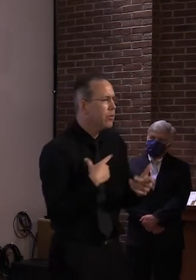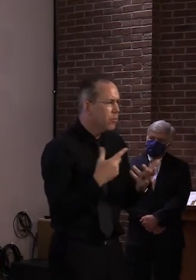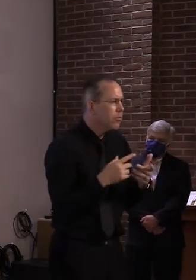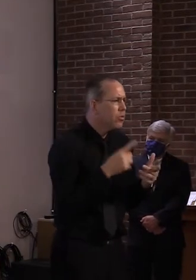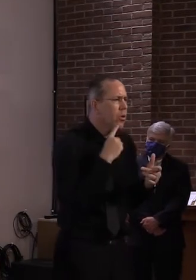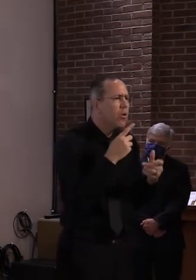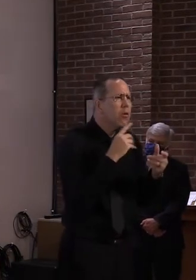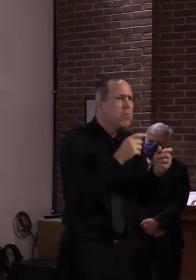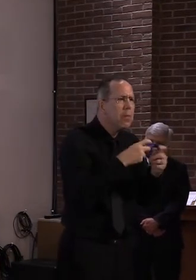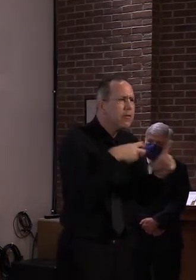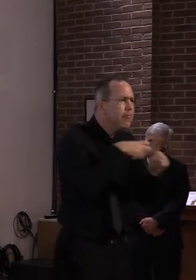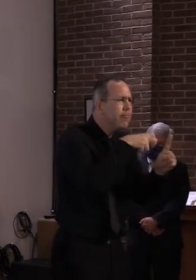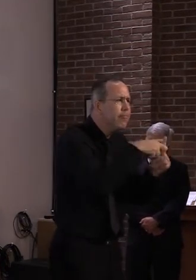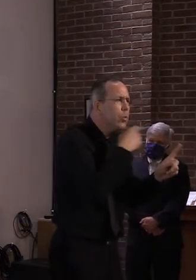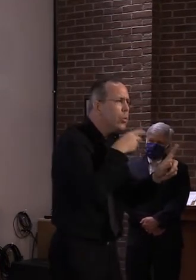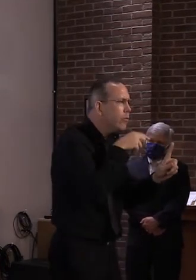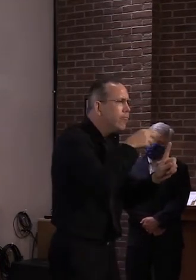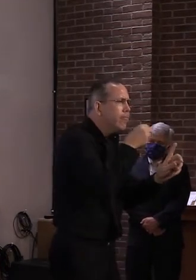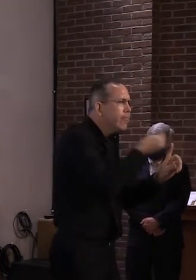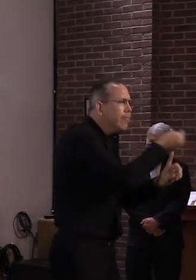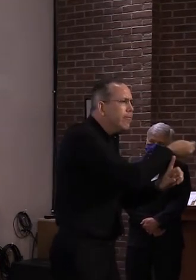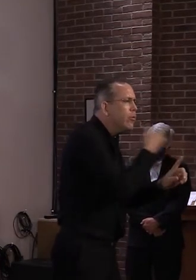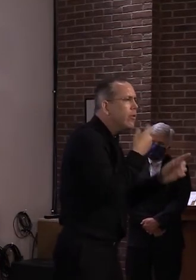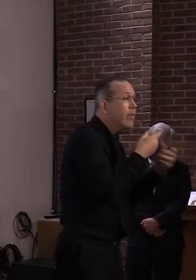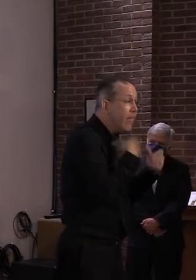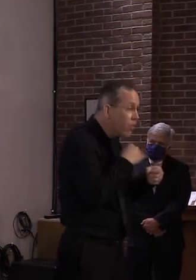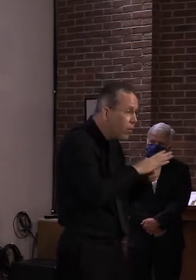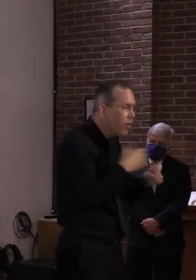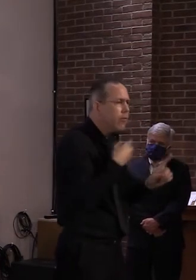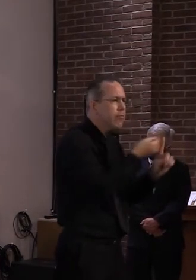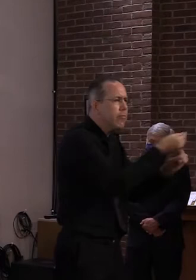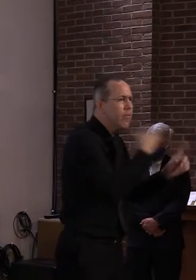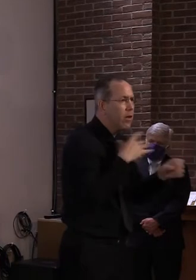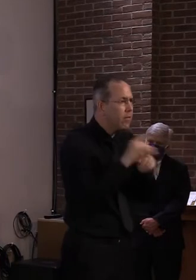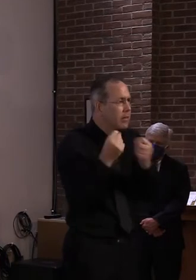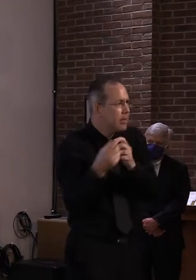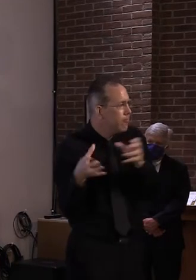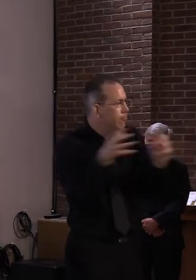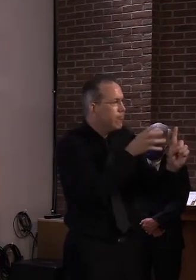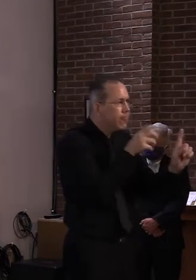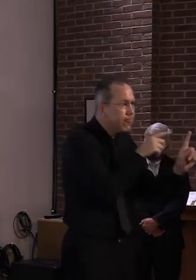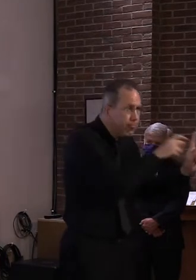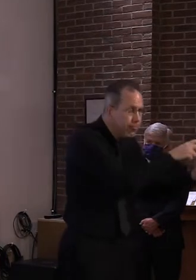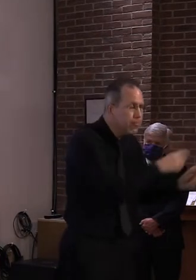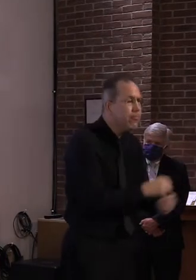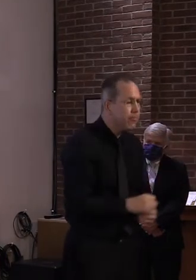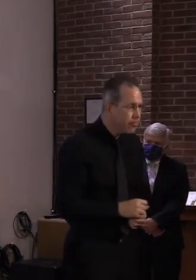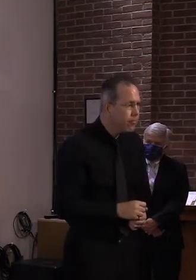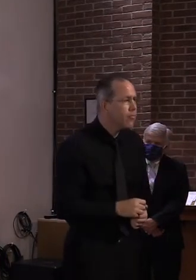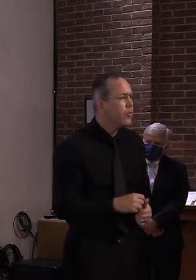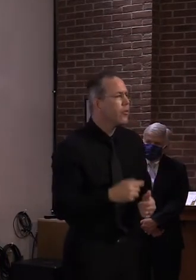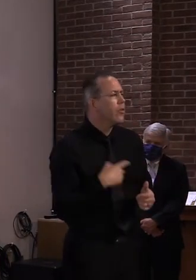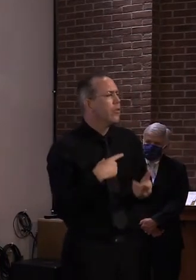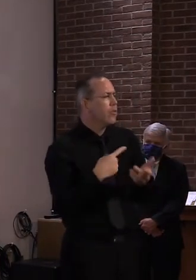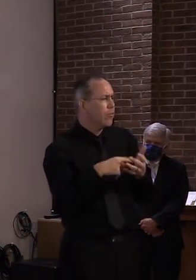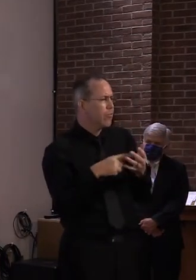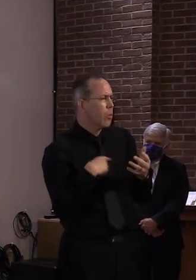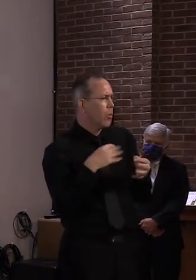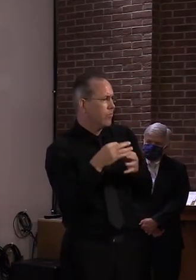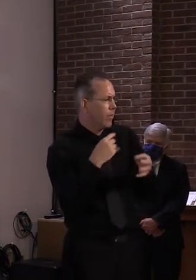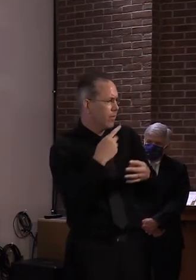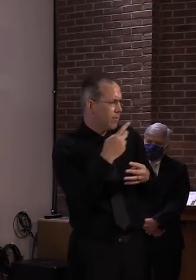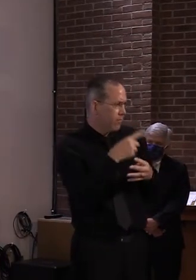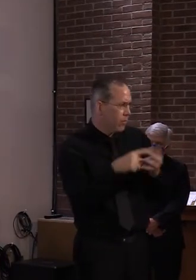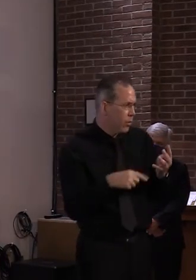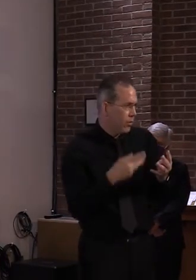portrays on his slides every Friday, but I would probably feel not so bad about the hospitalization